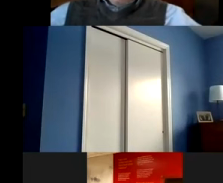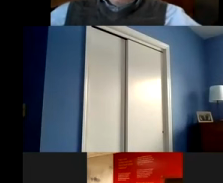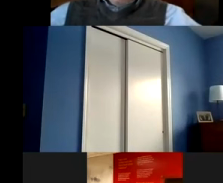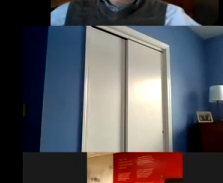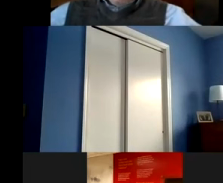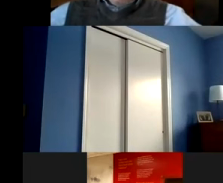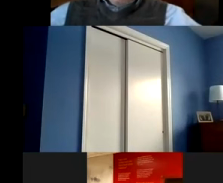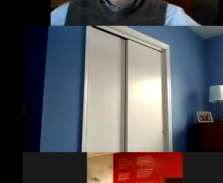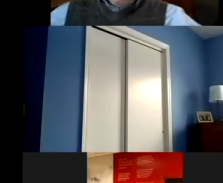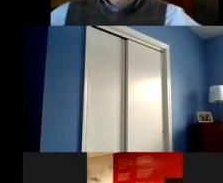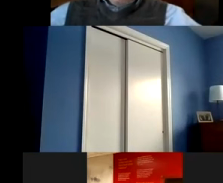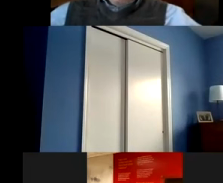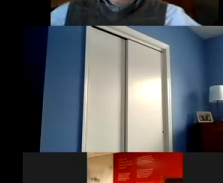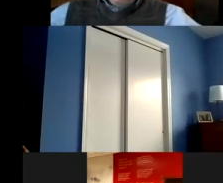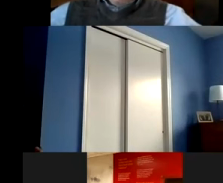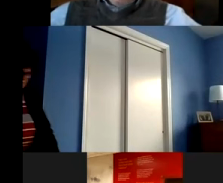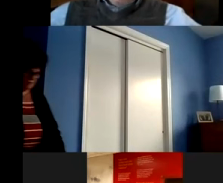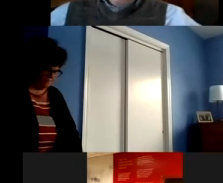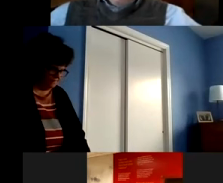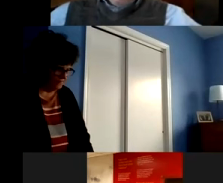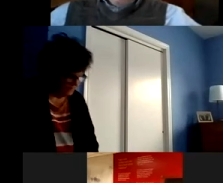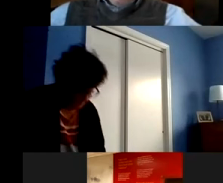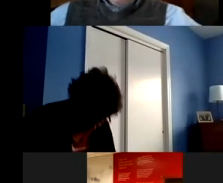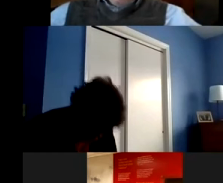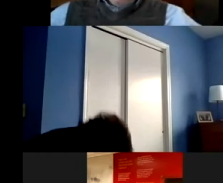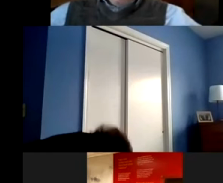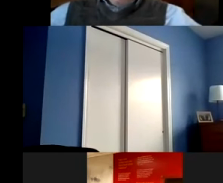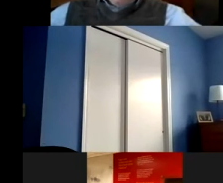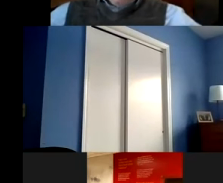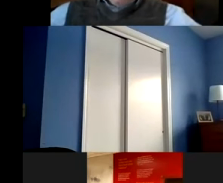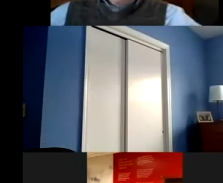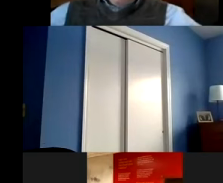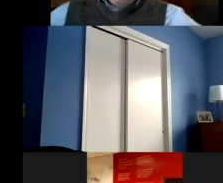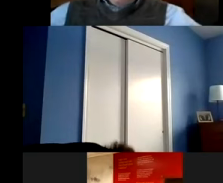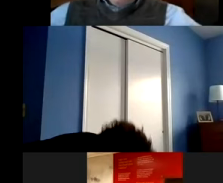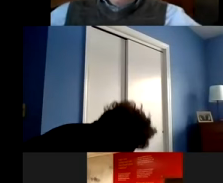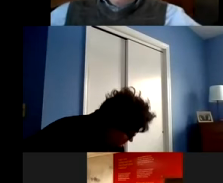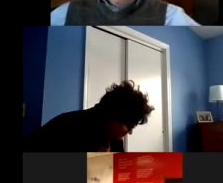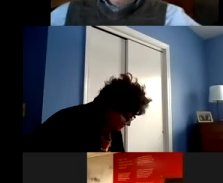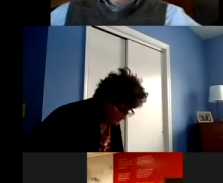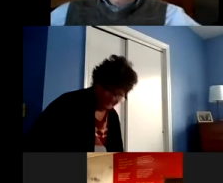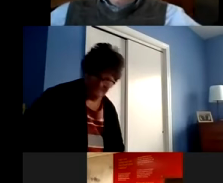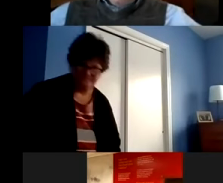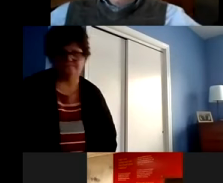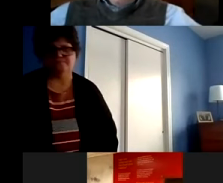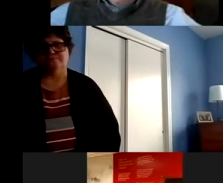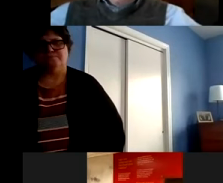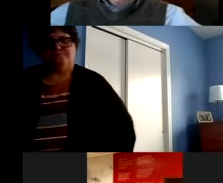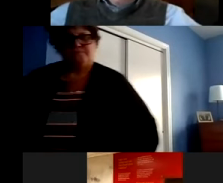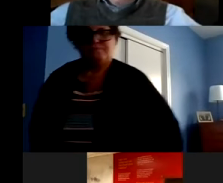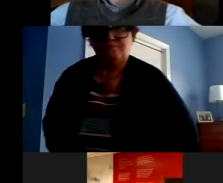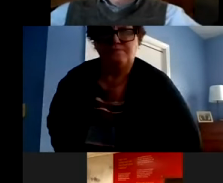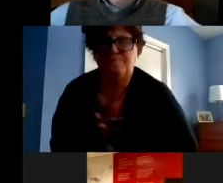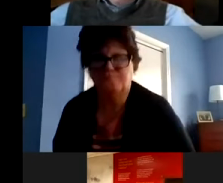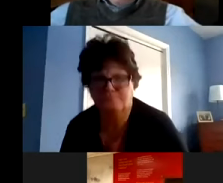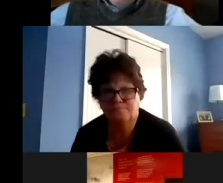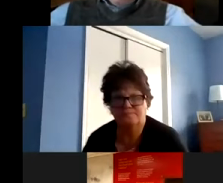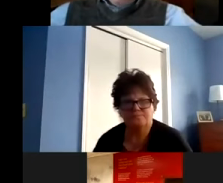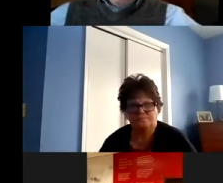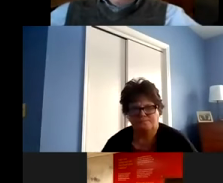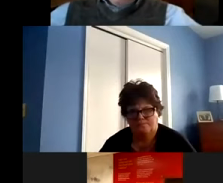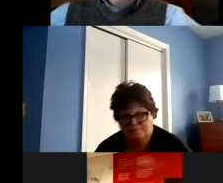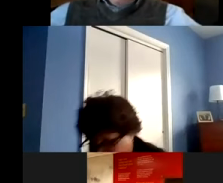I then paddled on the Potomac River in Washington, D.C., and I was there when Martin Luther King Jr. was assassinated